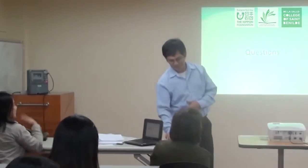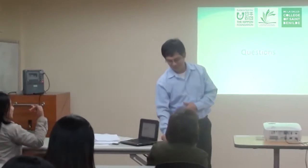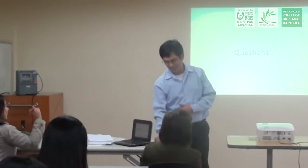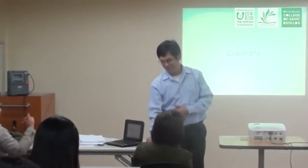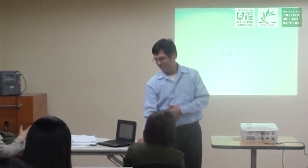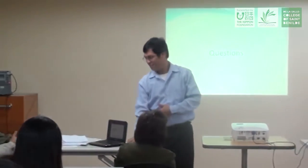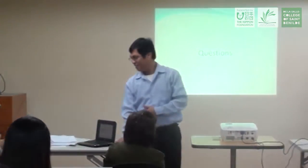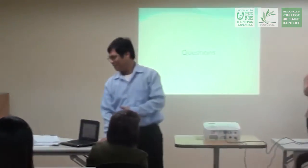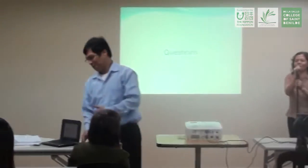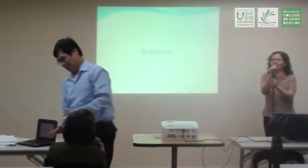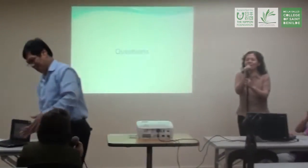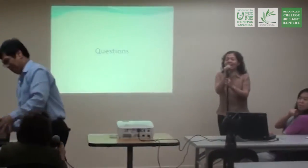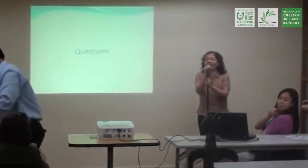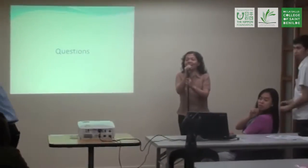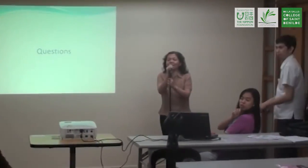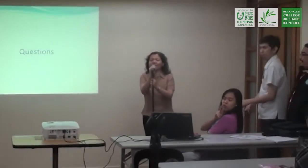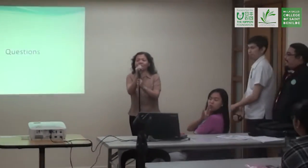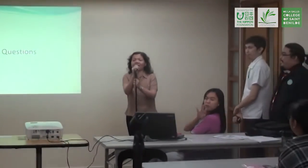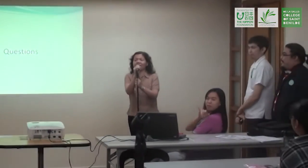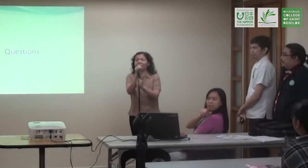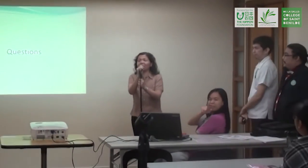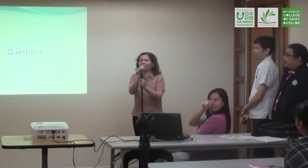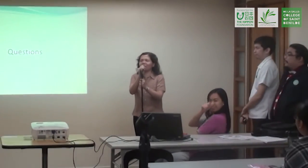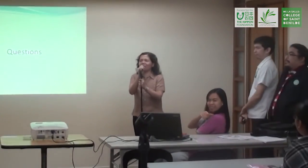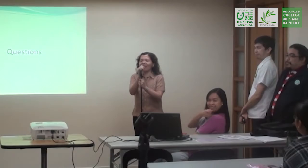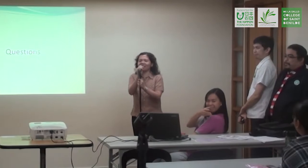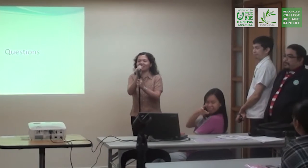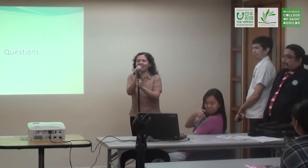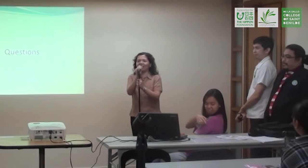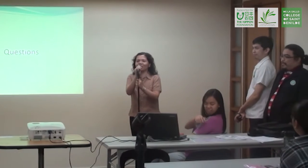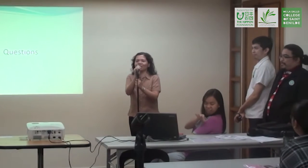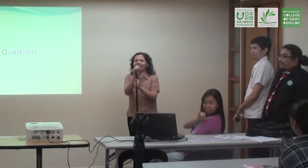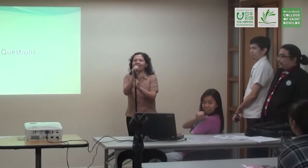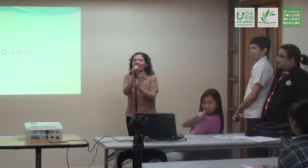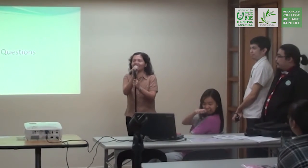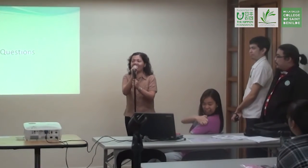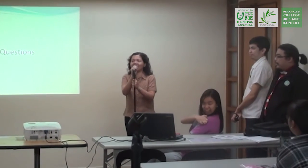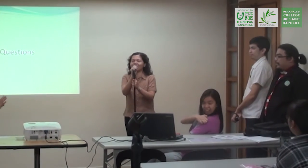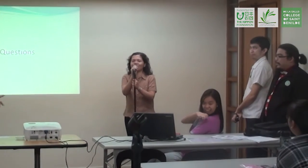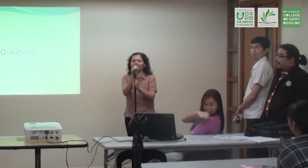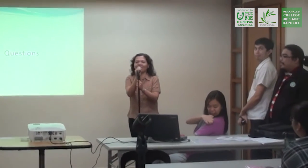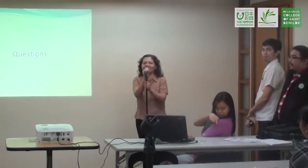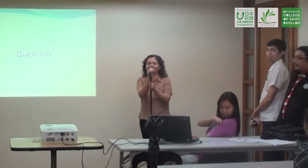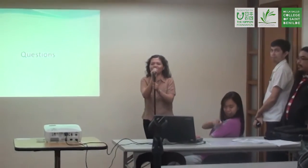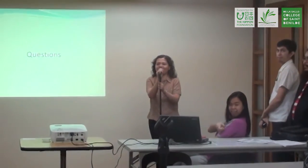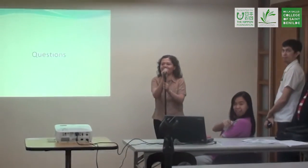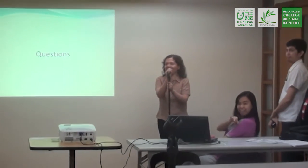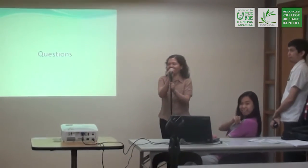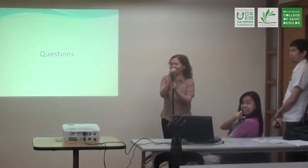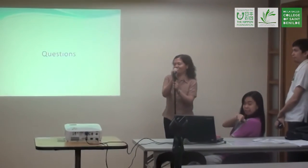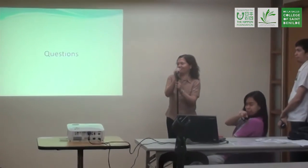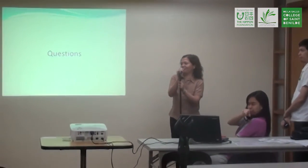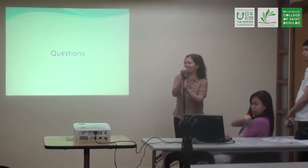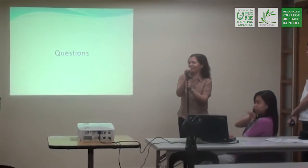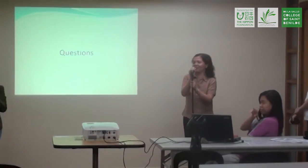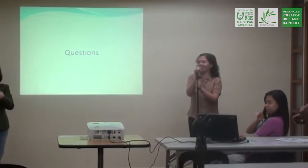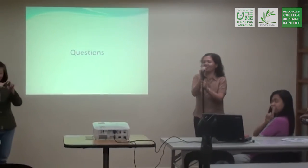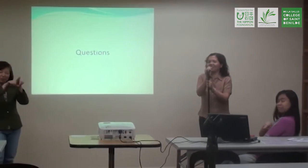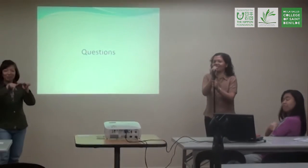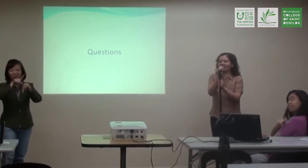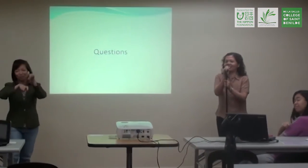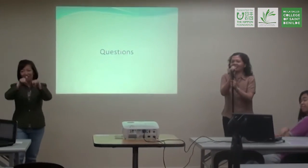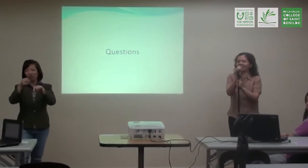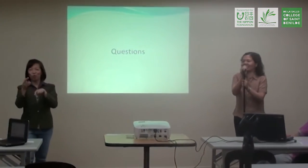stress. Okay, so it was quite difficult for ourselves to take a test or a survey.